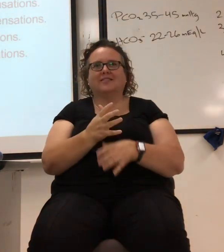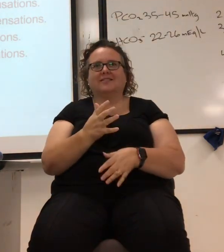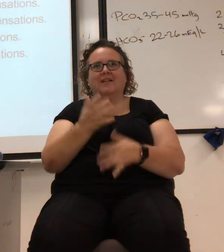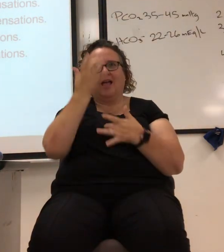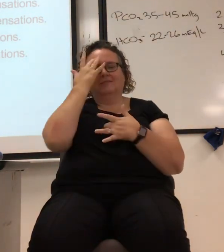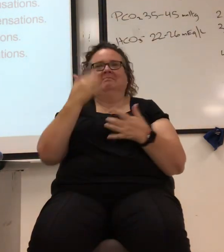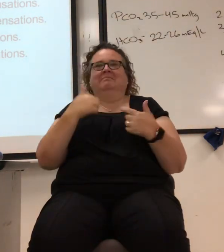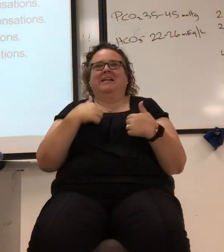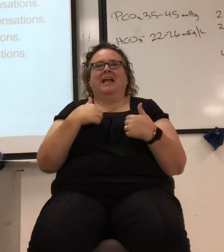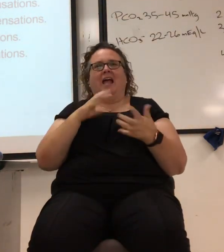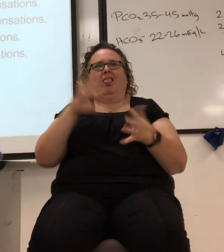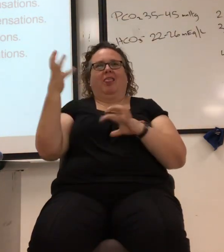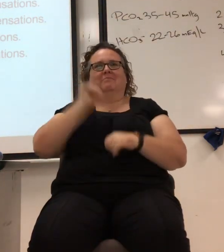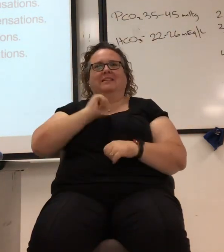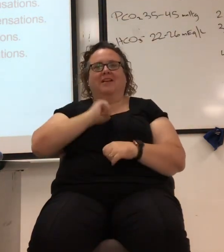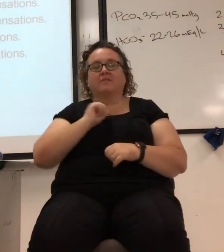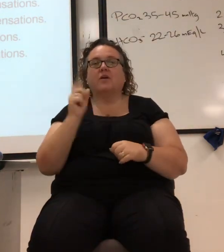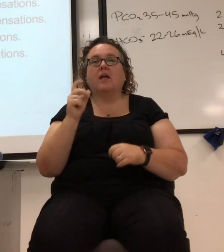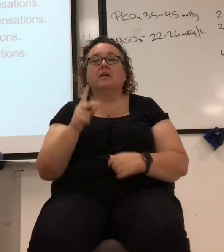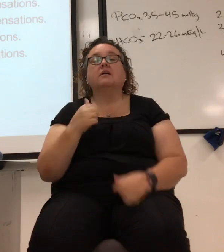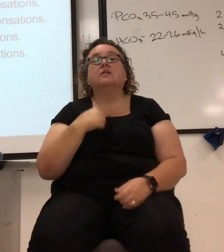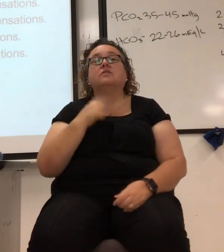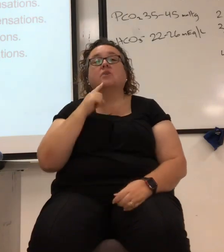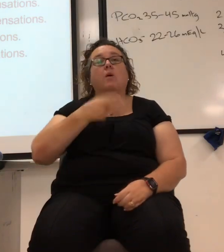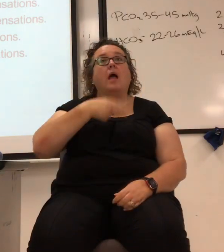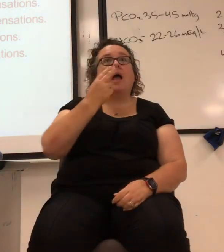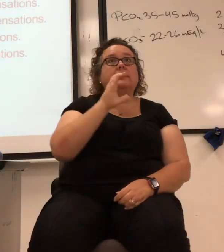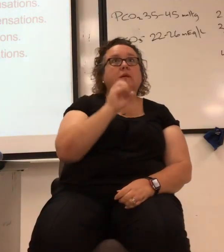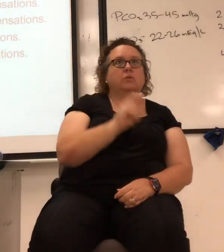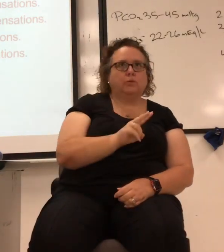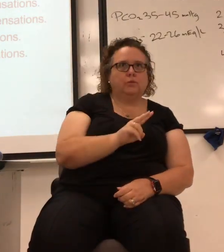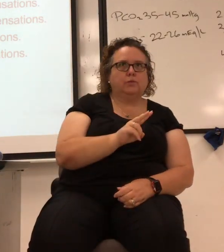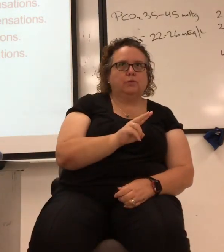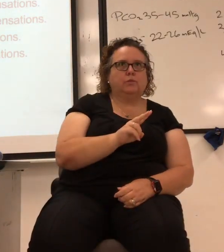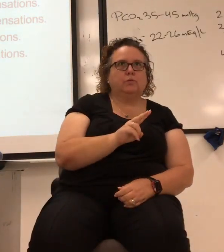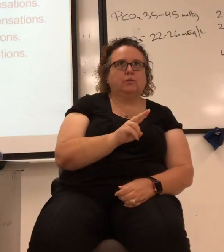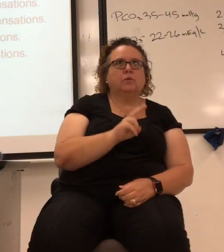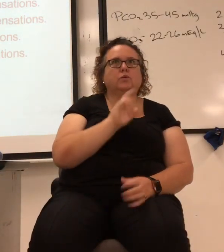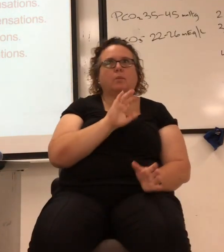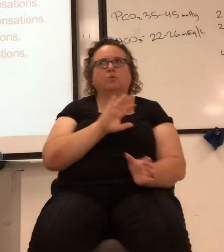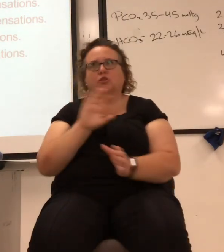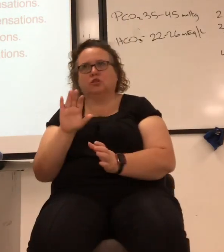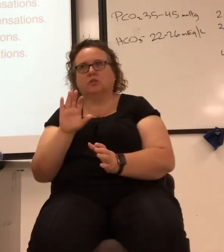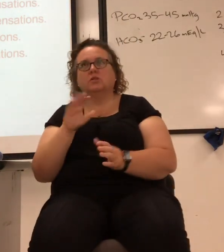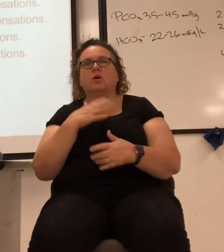With your,